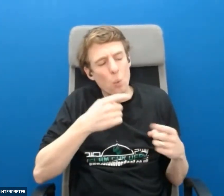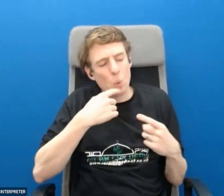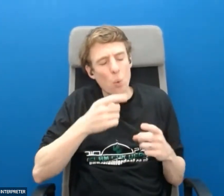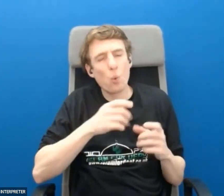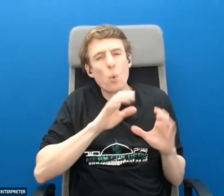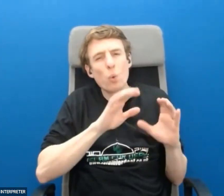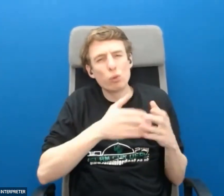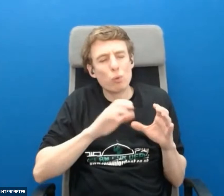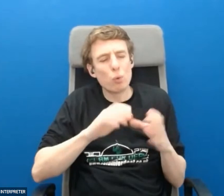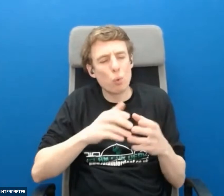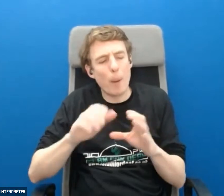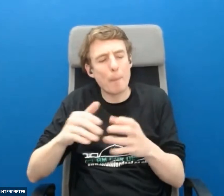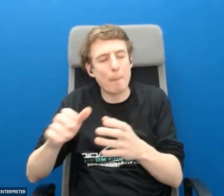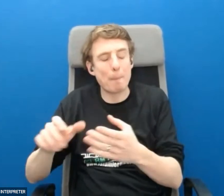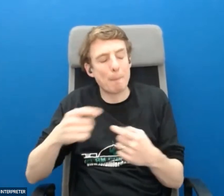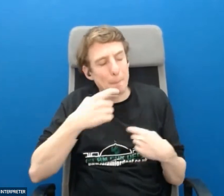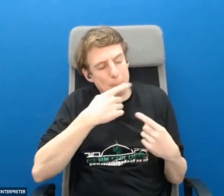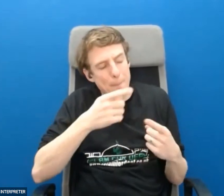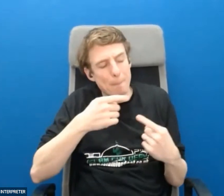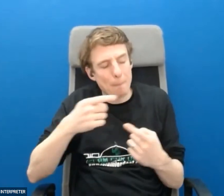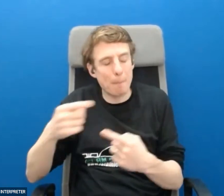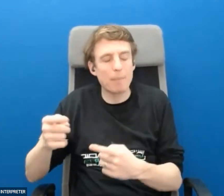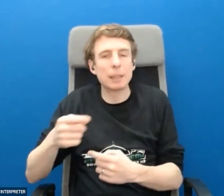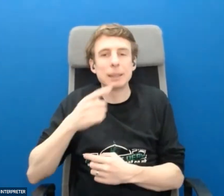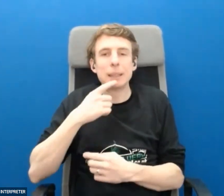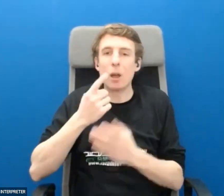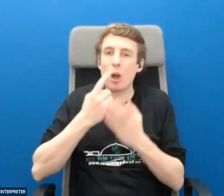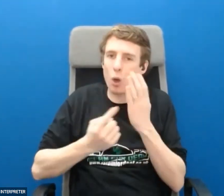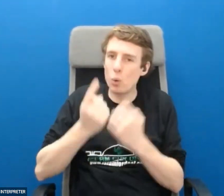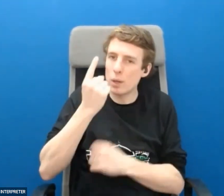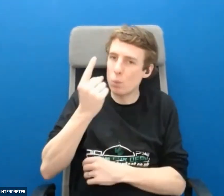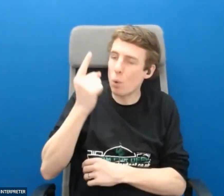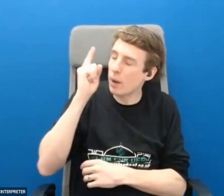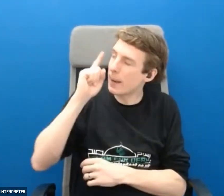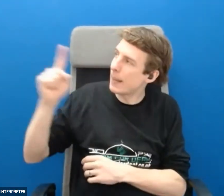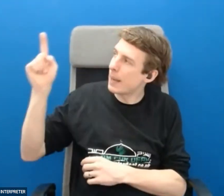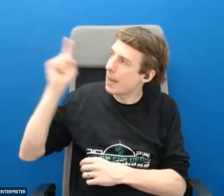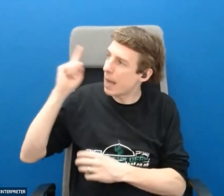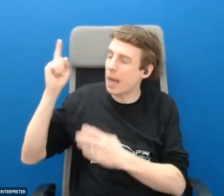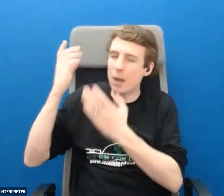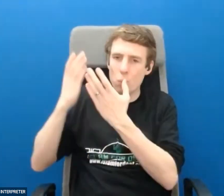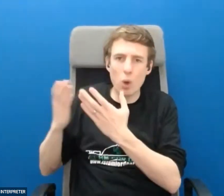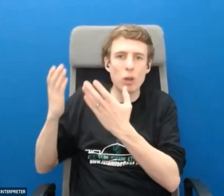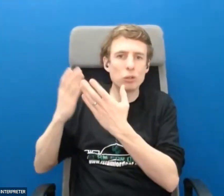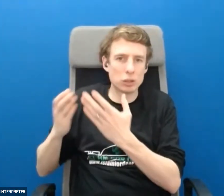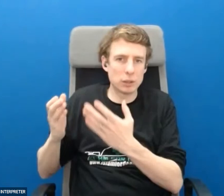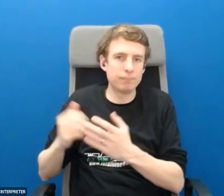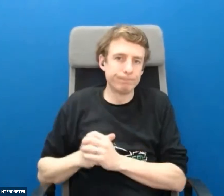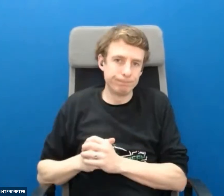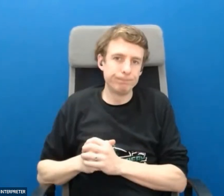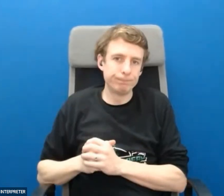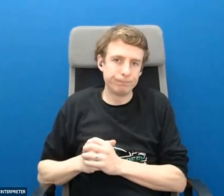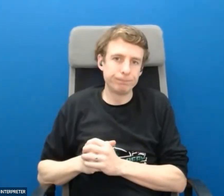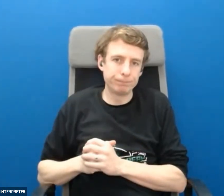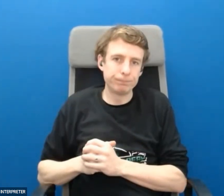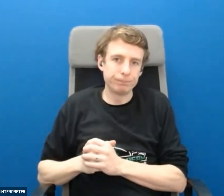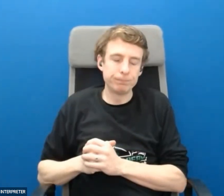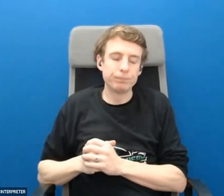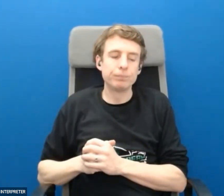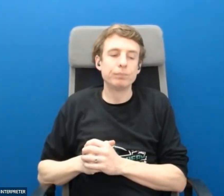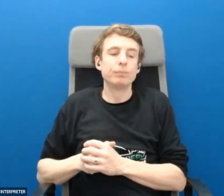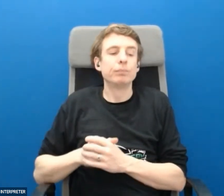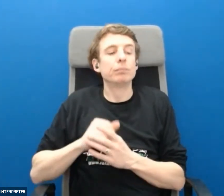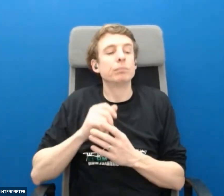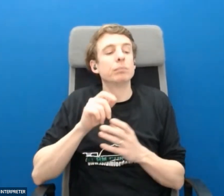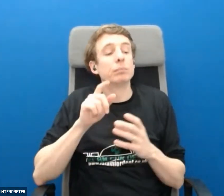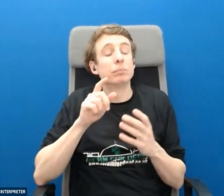that we have mentioned. But not just single Him out, or as a part of singling Him out, also excluding anything